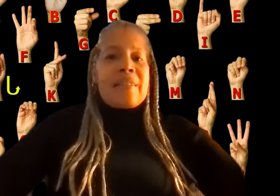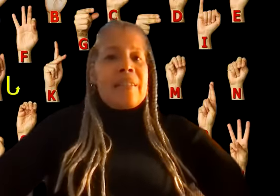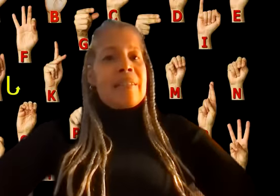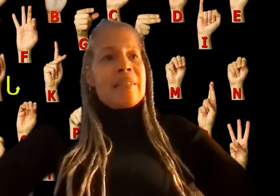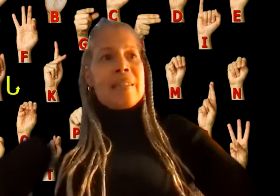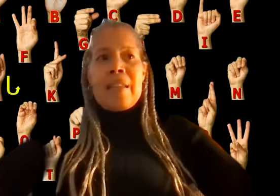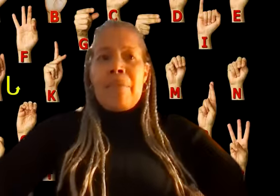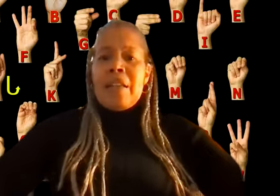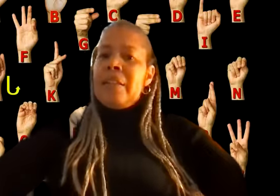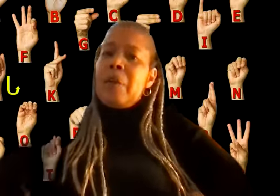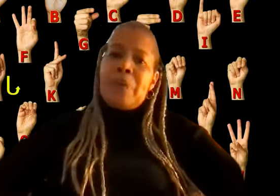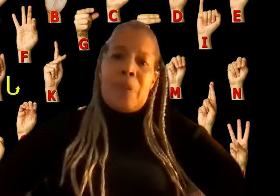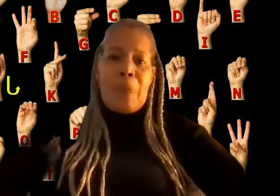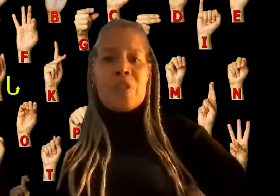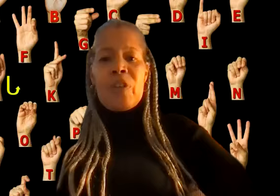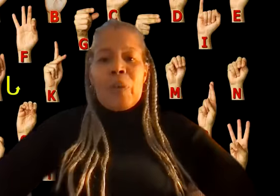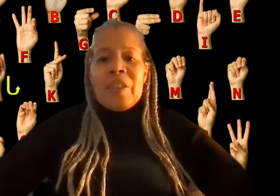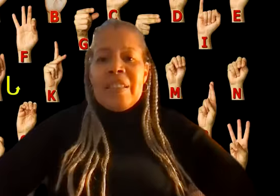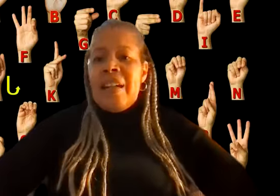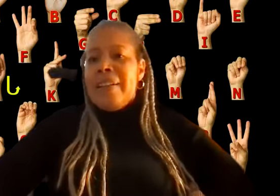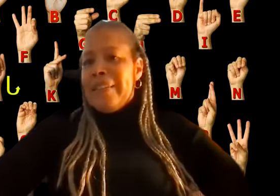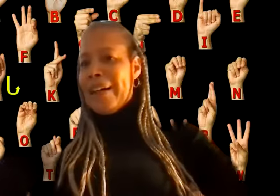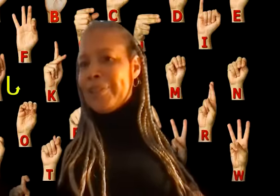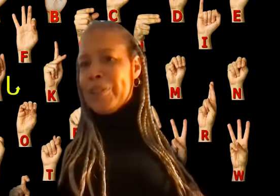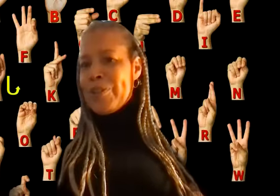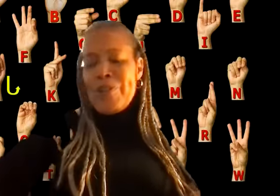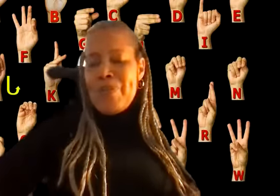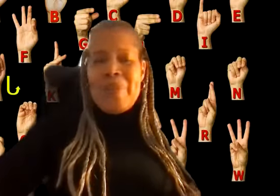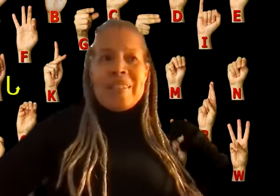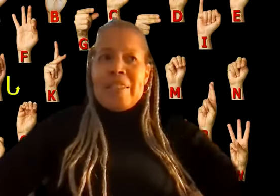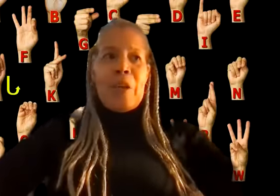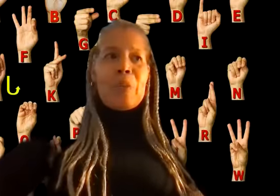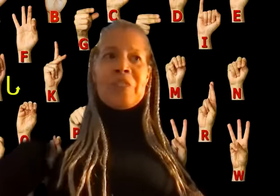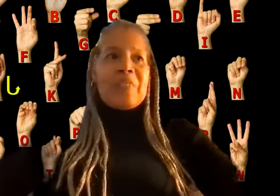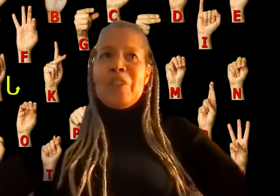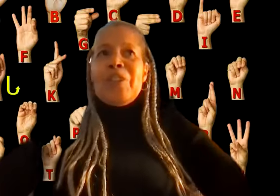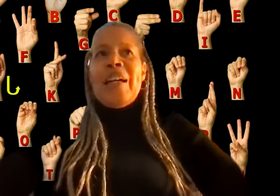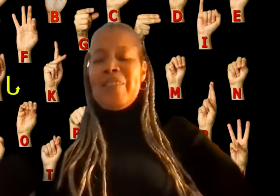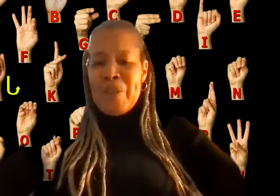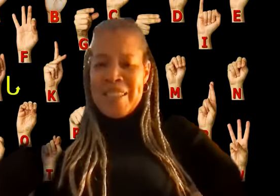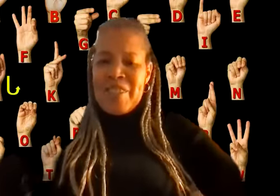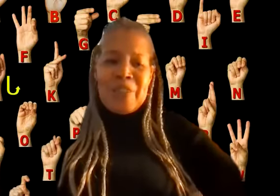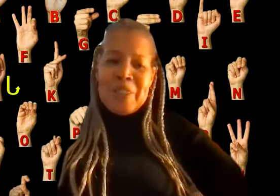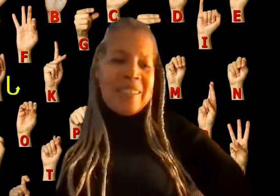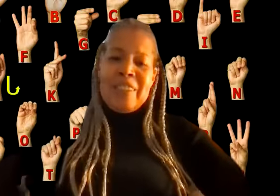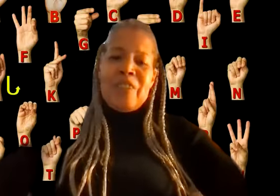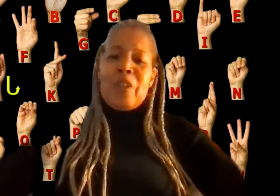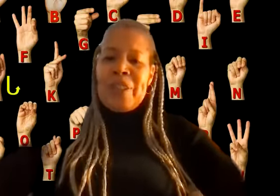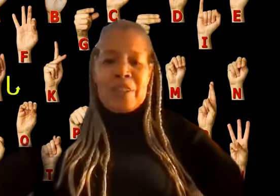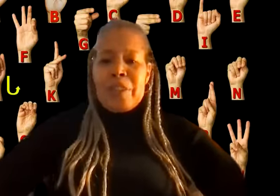it sees, it sees that melanin. puts up a picture of a gorilla. Now, you know, as I tell people all the time, Google had no intention of doing that. You know, they're a